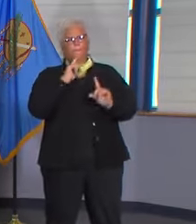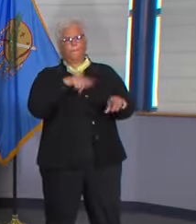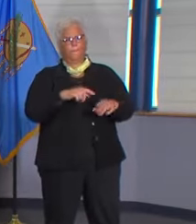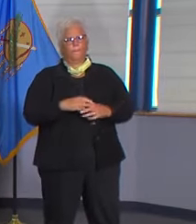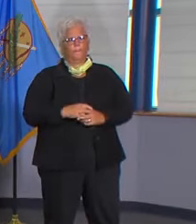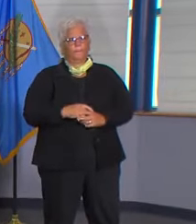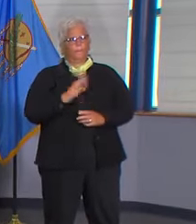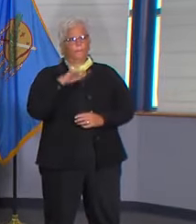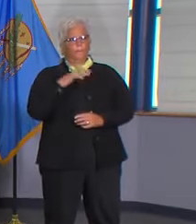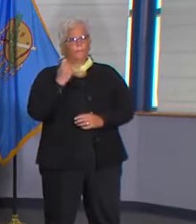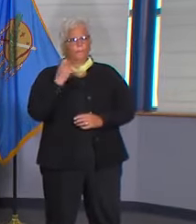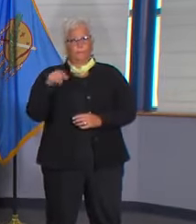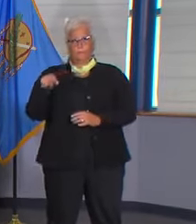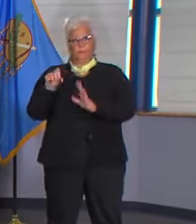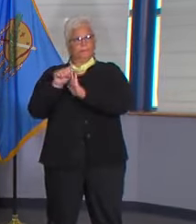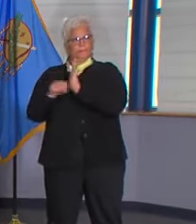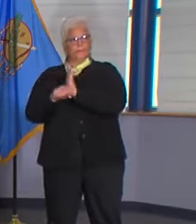states.